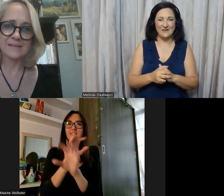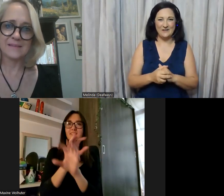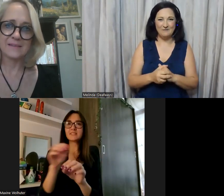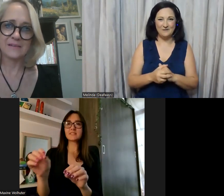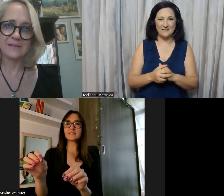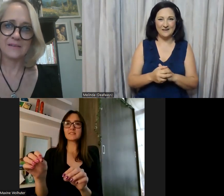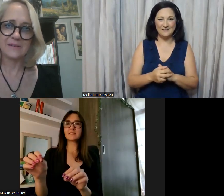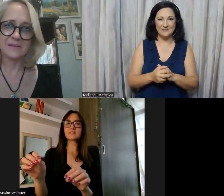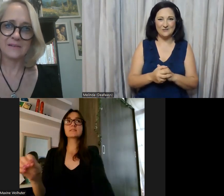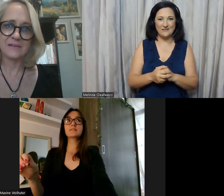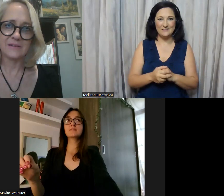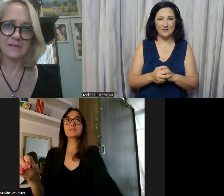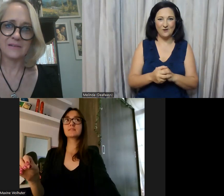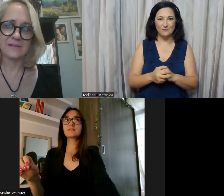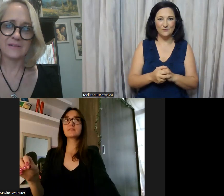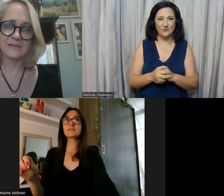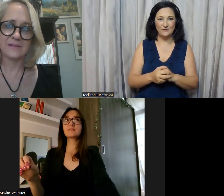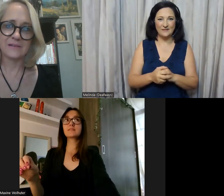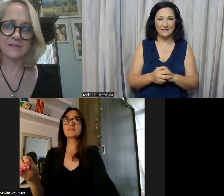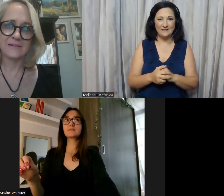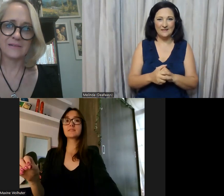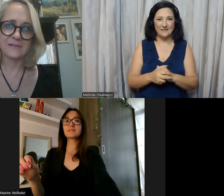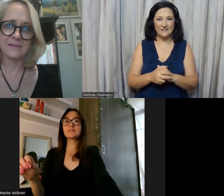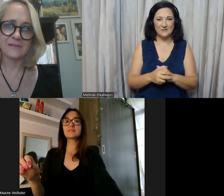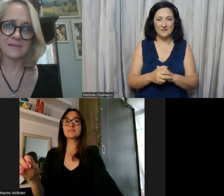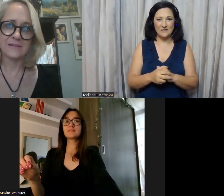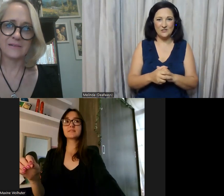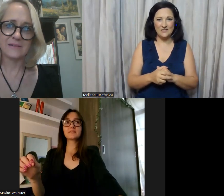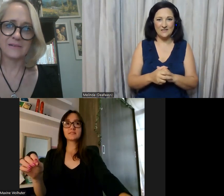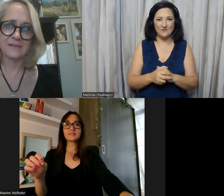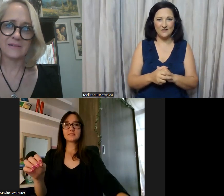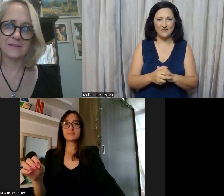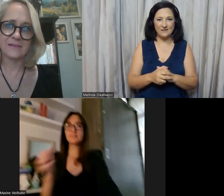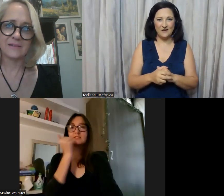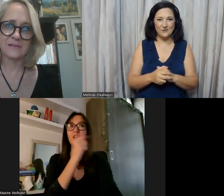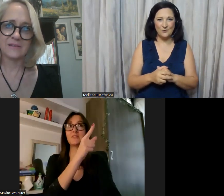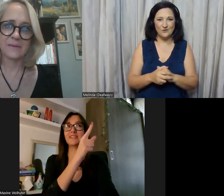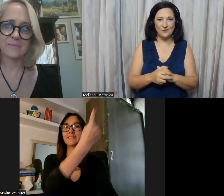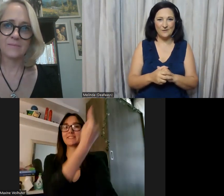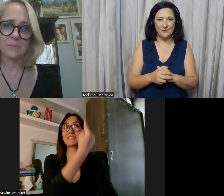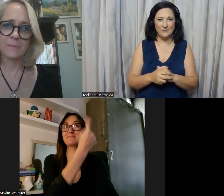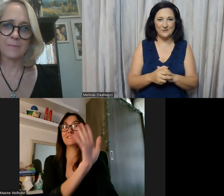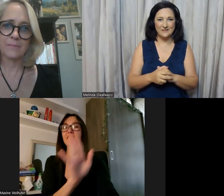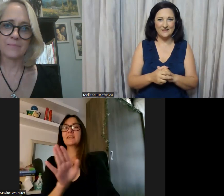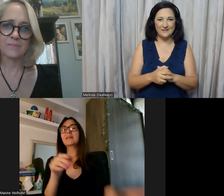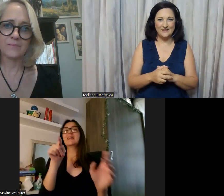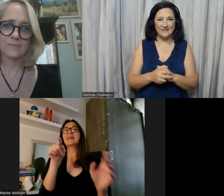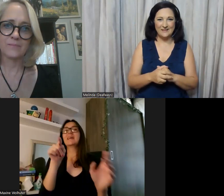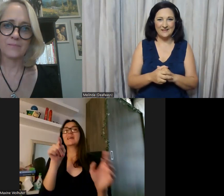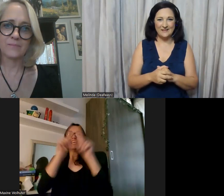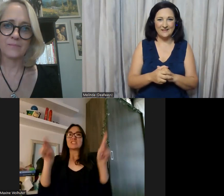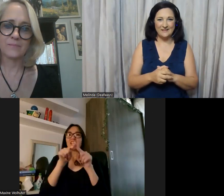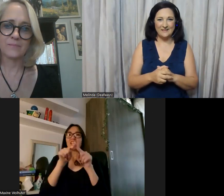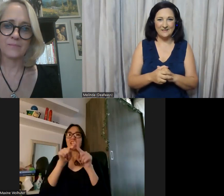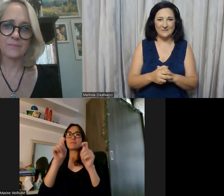So now it feels like the screens are moving. I just want to make sure that I've got it in the right order on my computer.